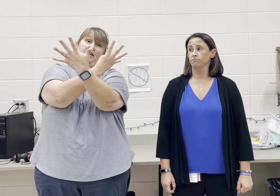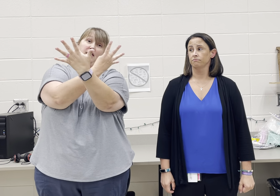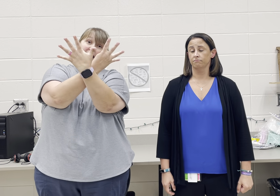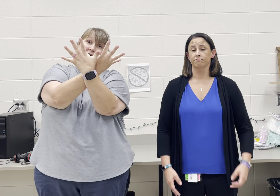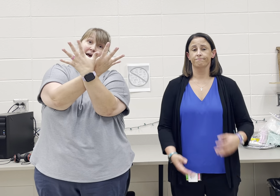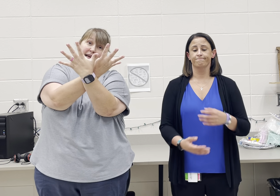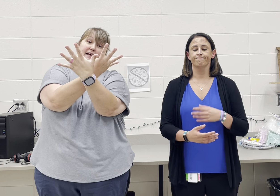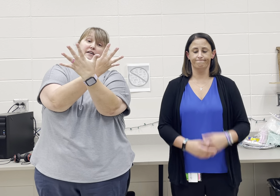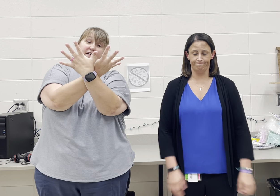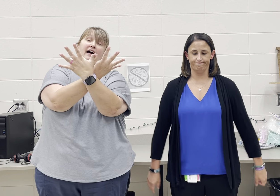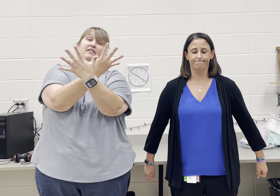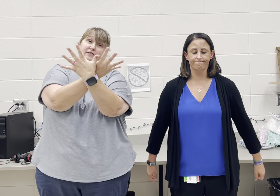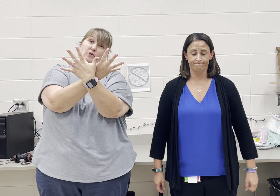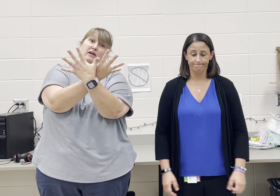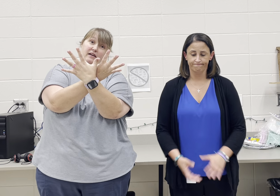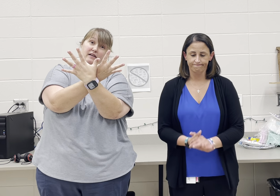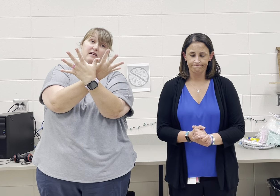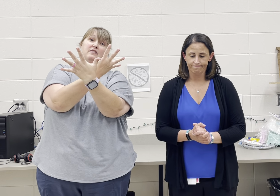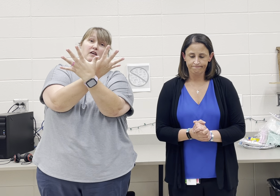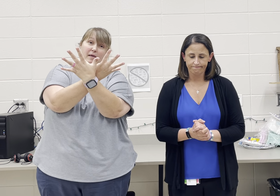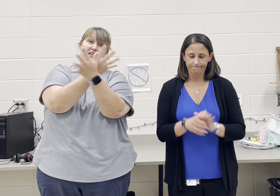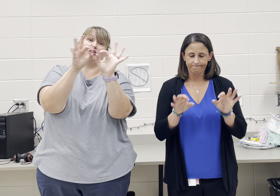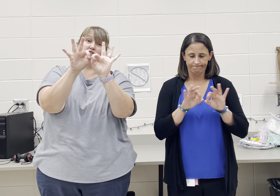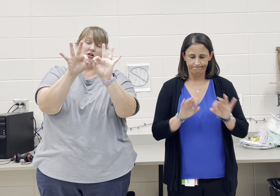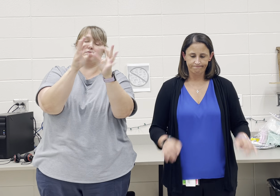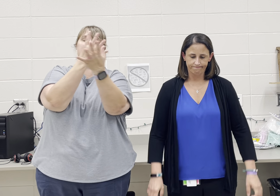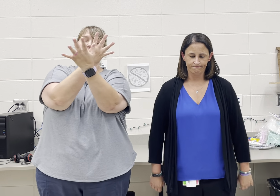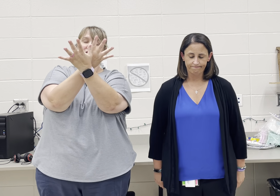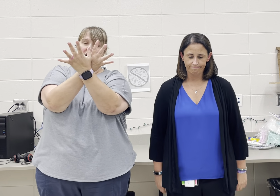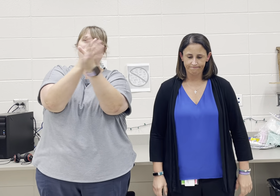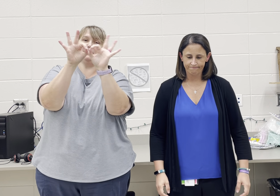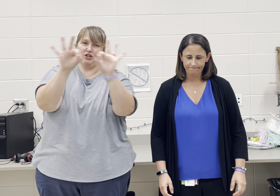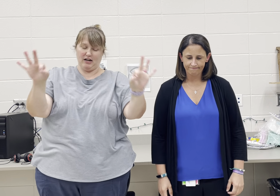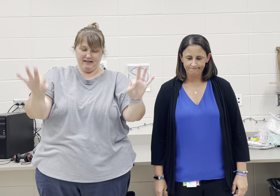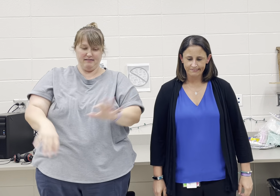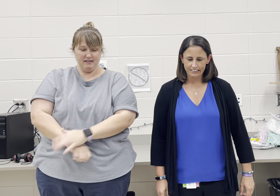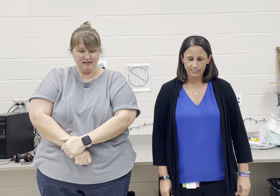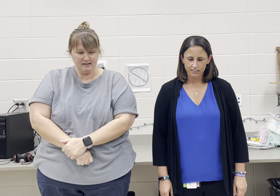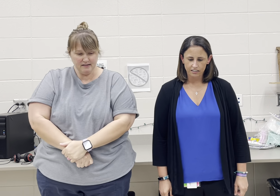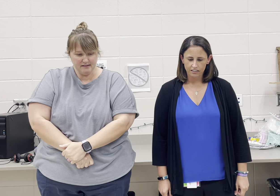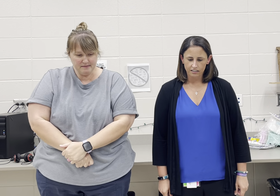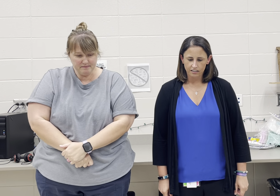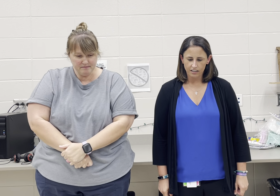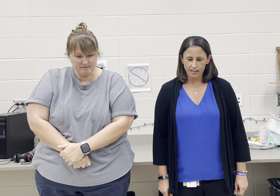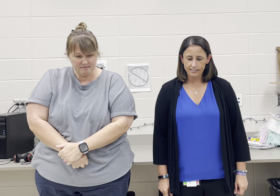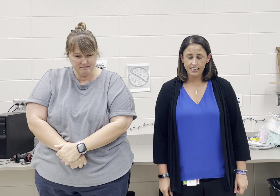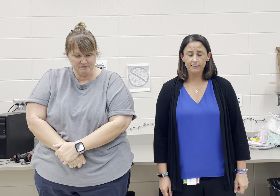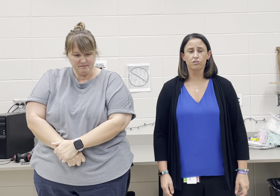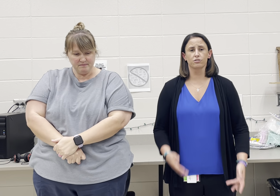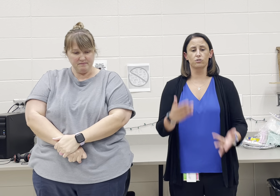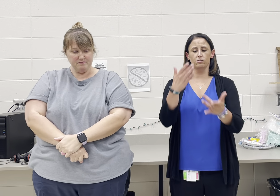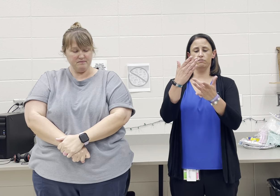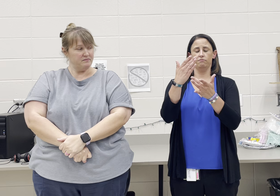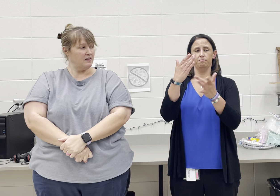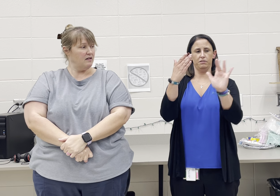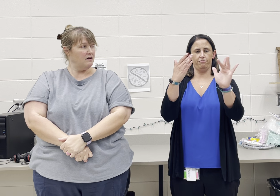9, a 5 and a 4. So a bachelor or doctorate degree. Technical school, middle